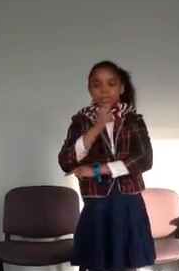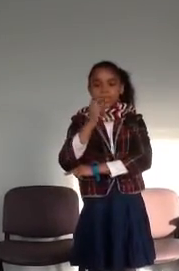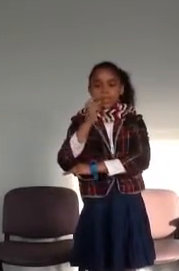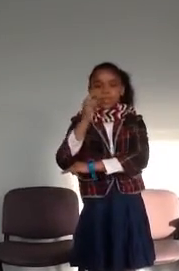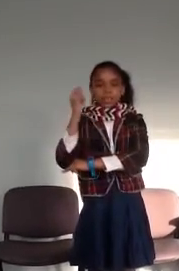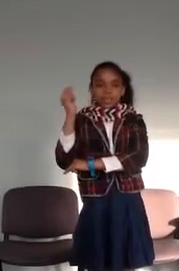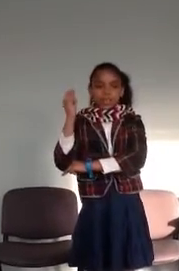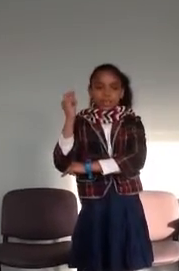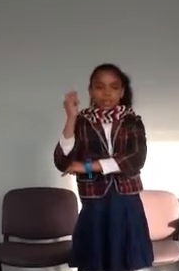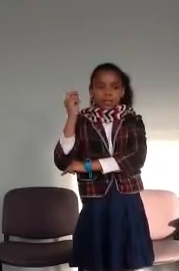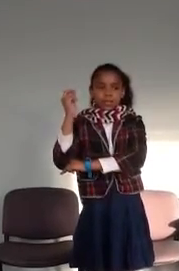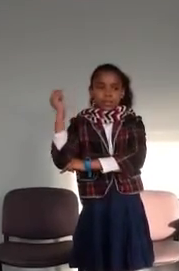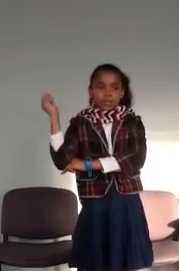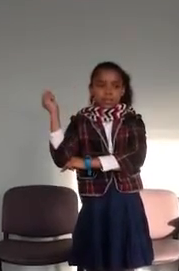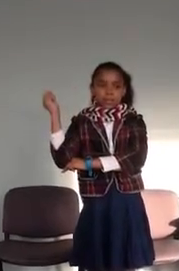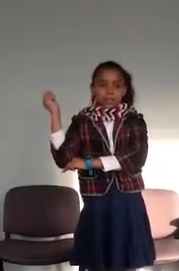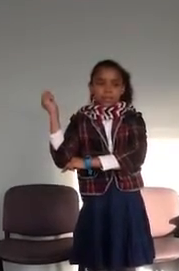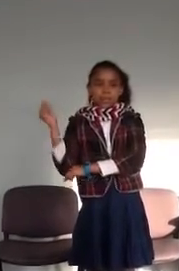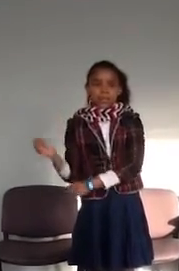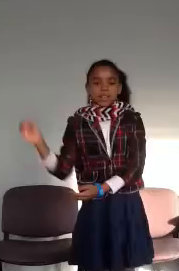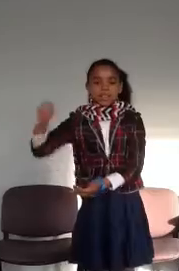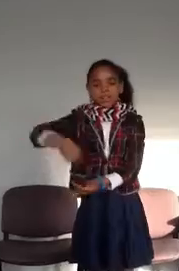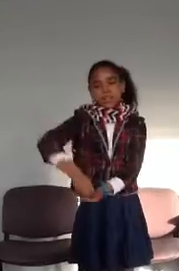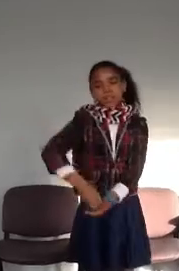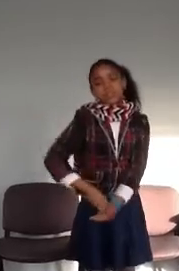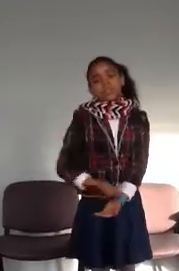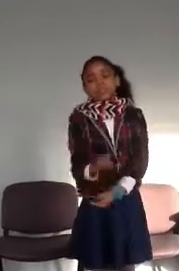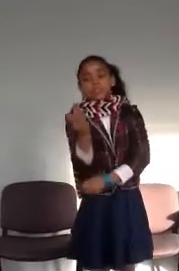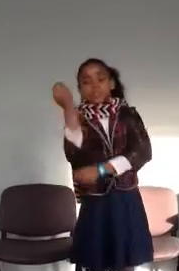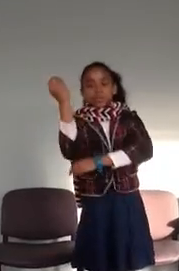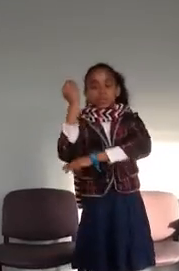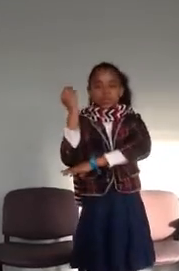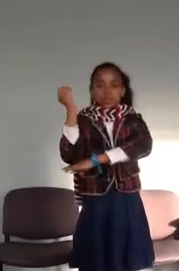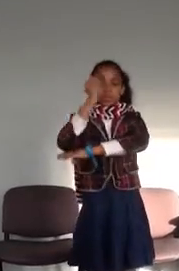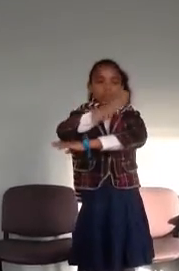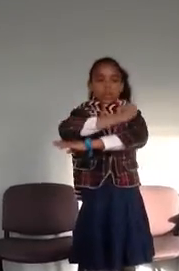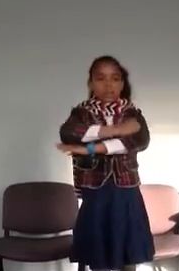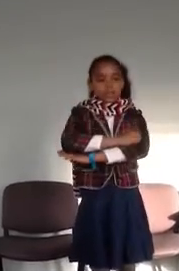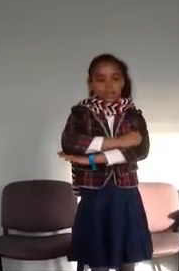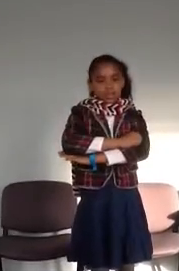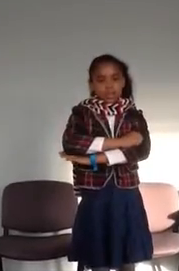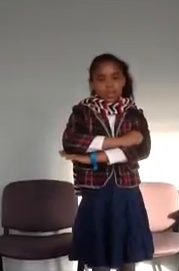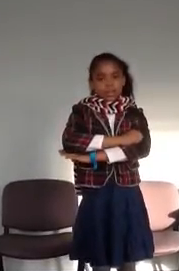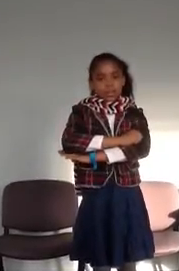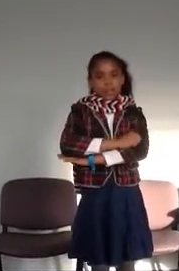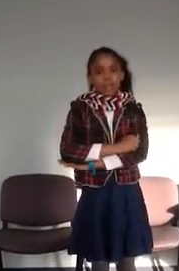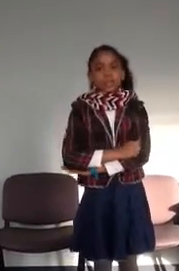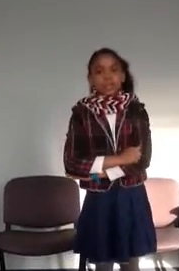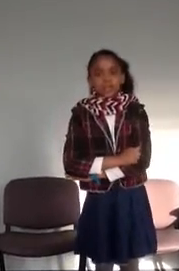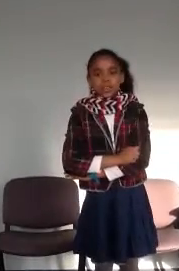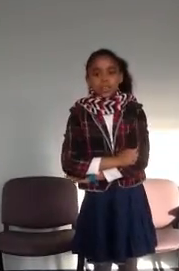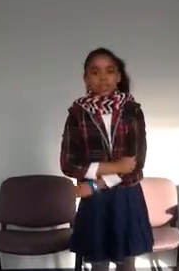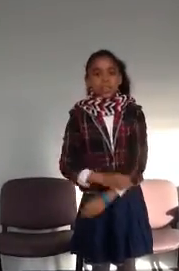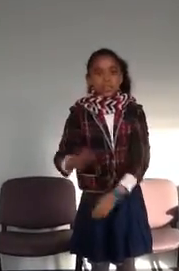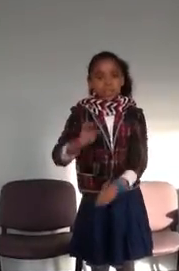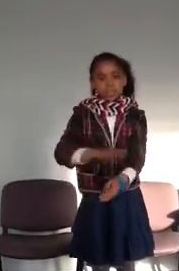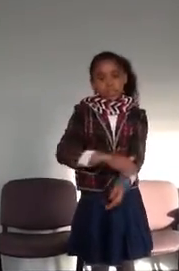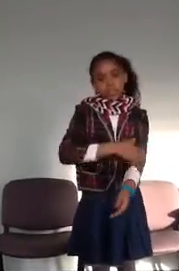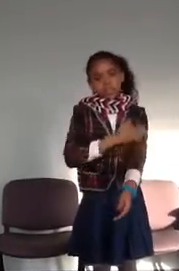sun comes up, it's a new day dawning. It's time